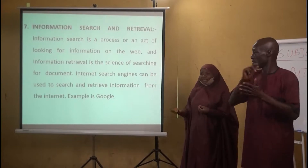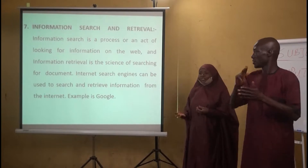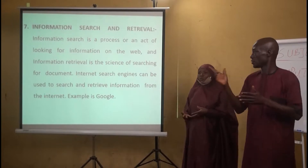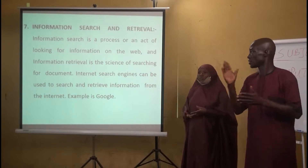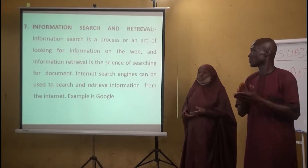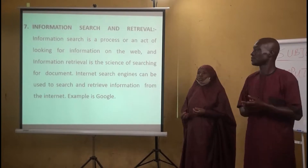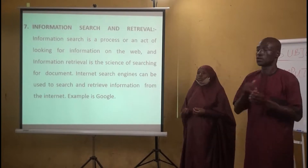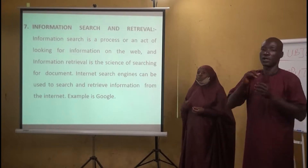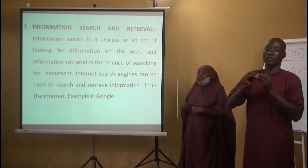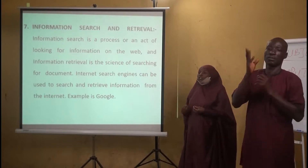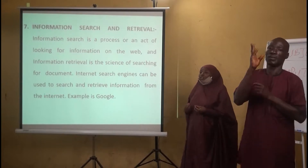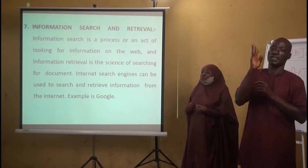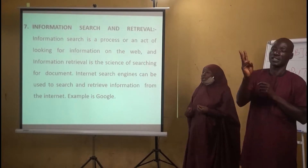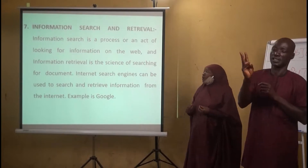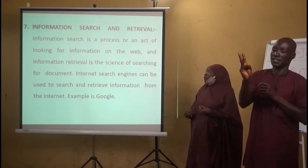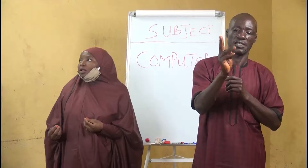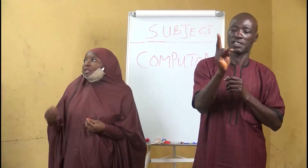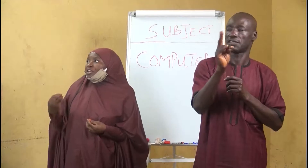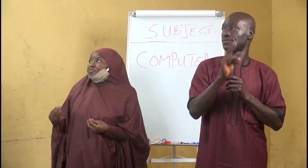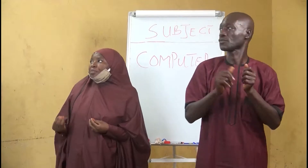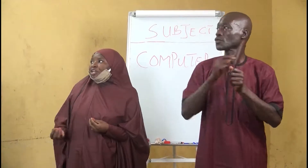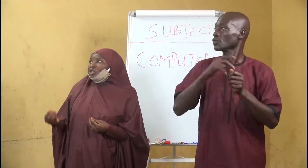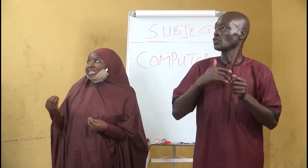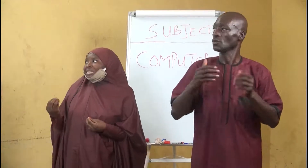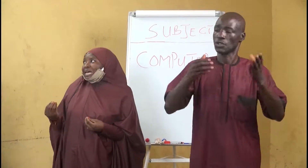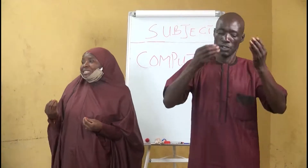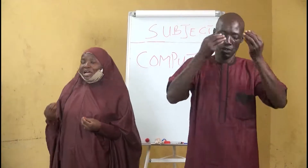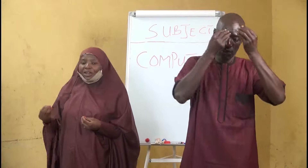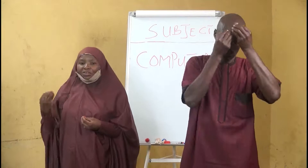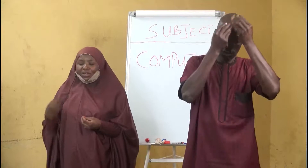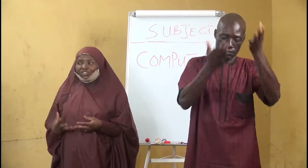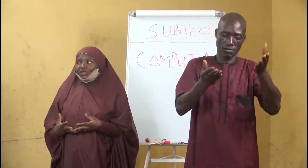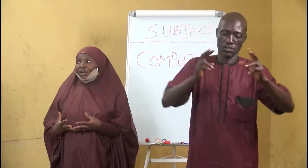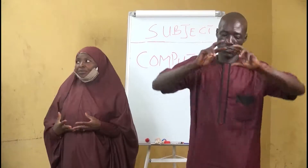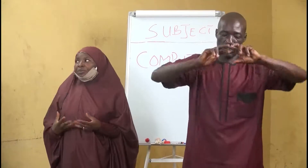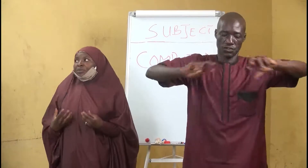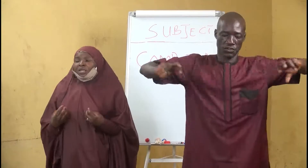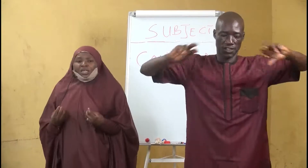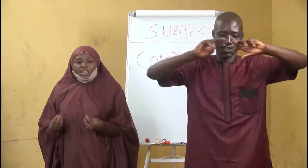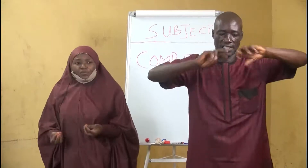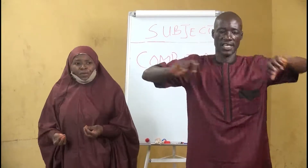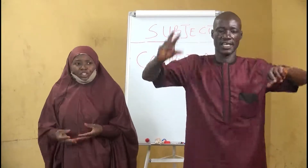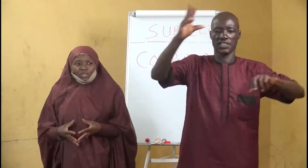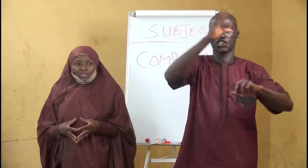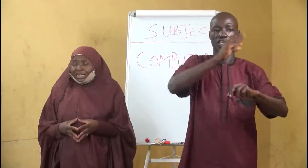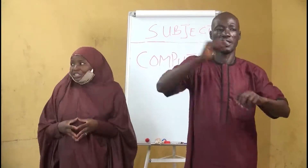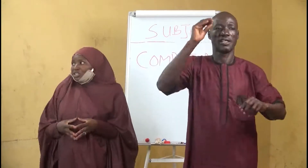seventh one, which we call information search and retrieval. Information search.